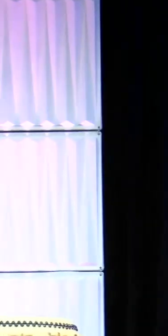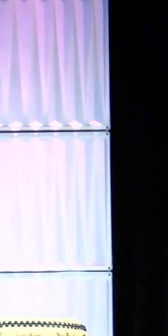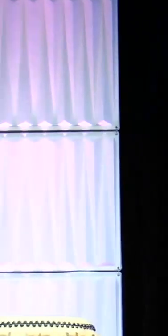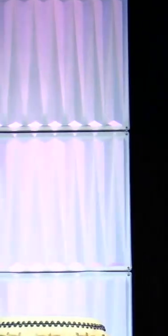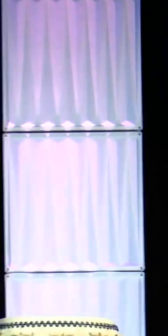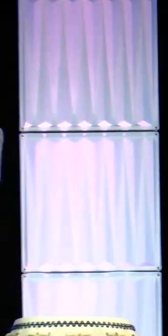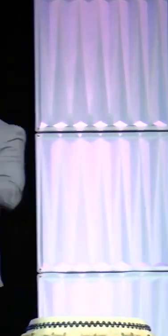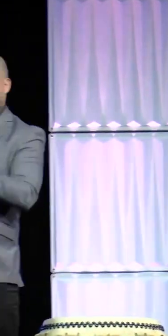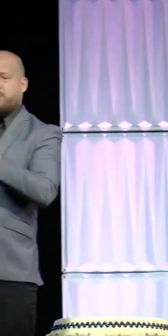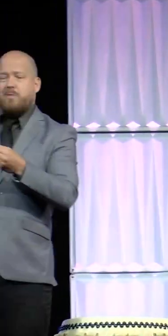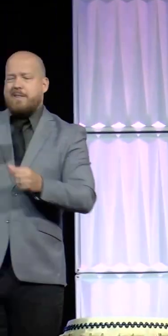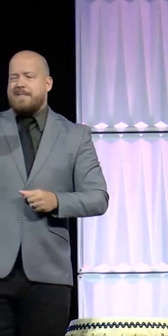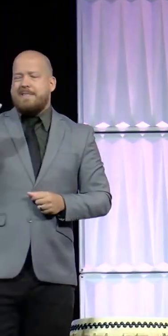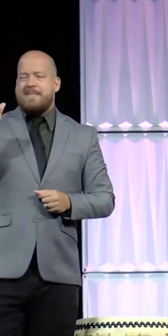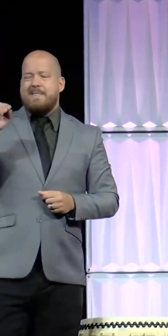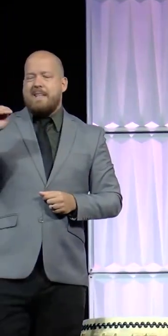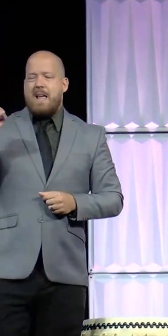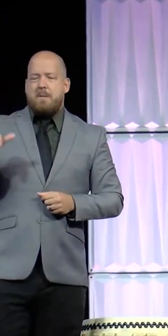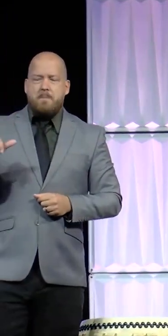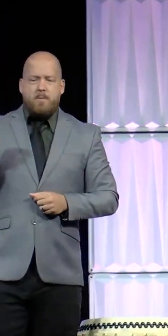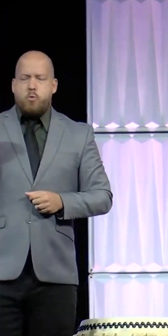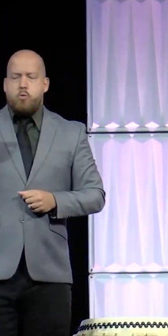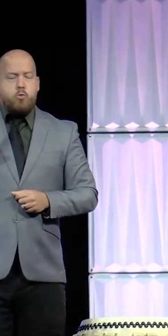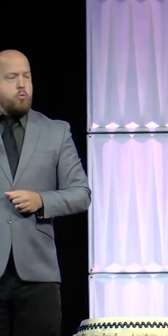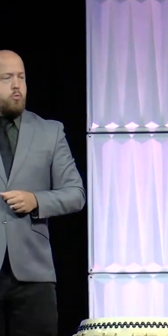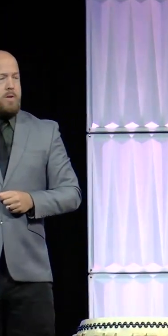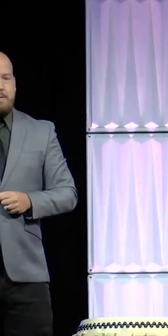I met Sammy